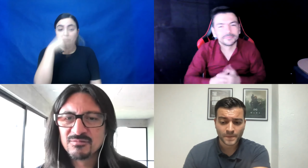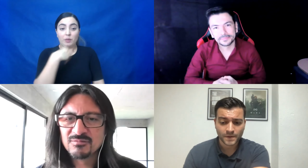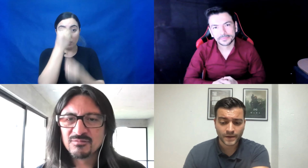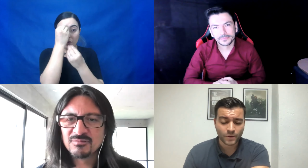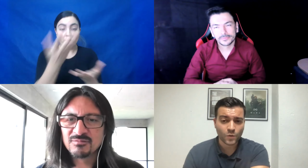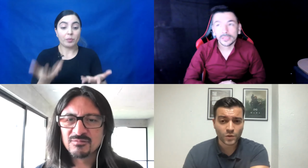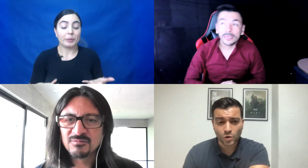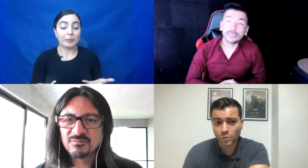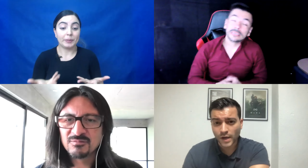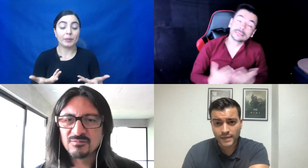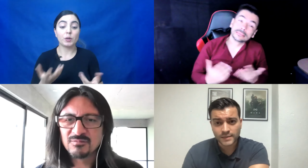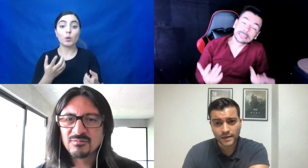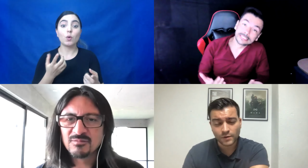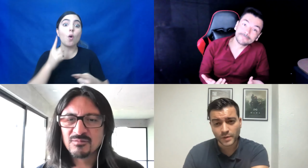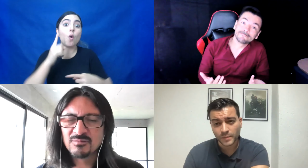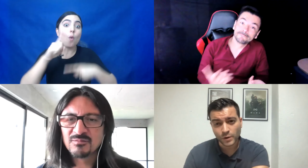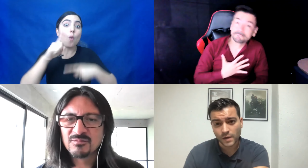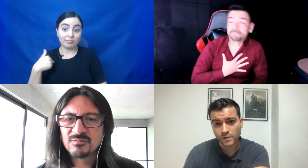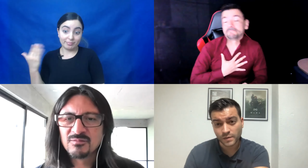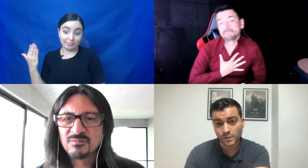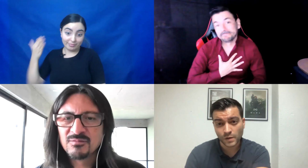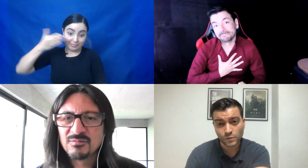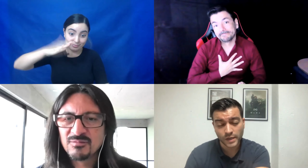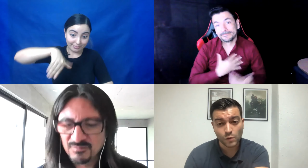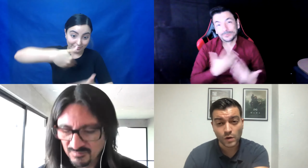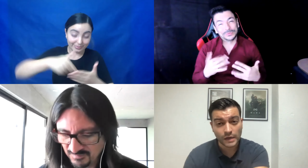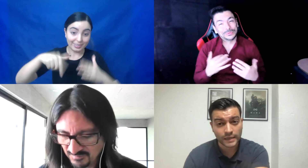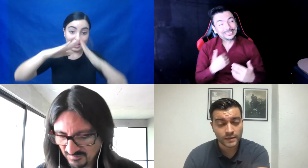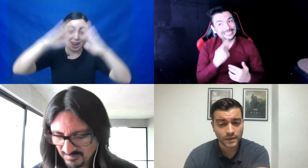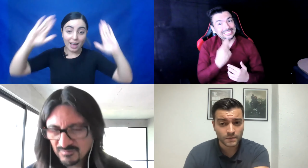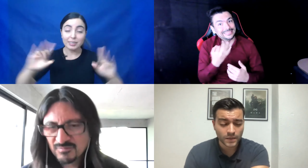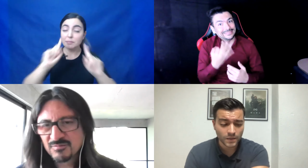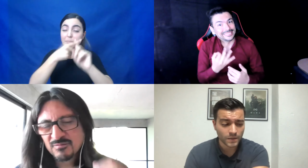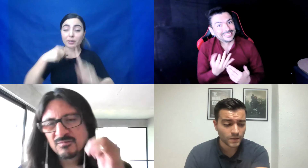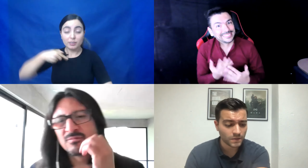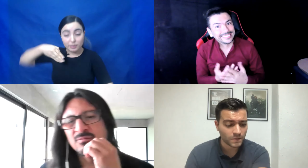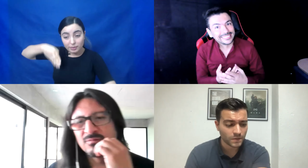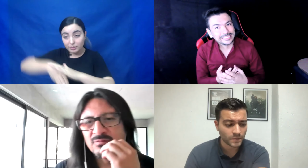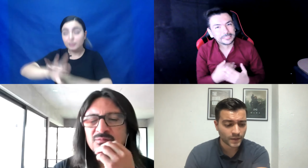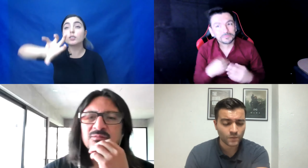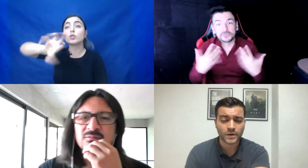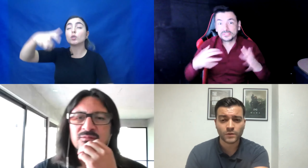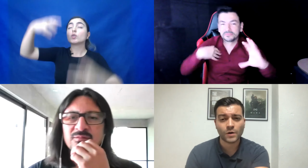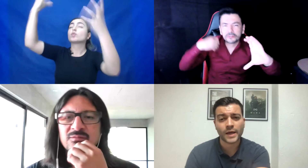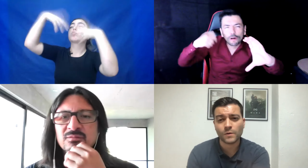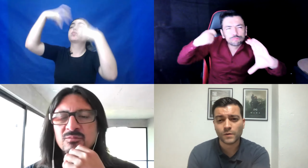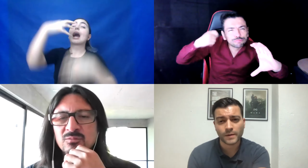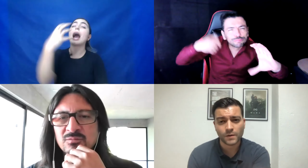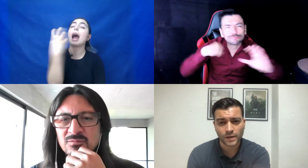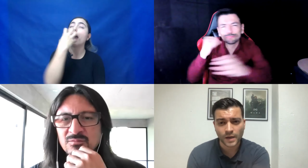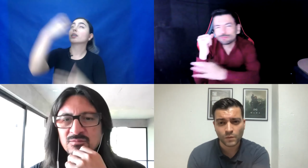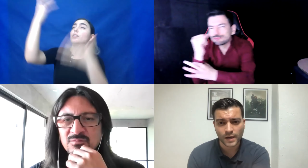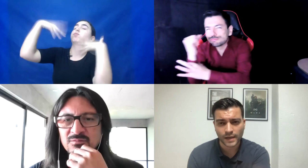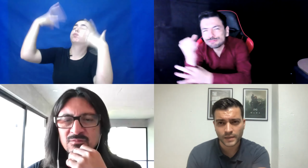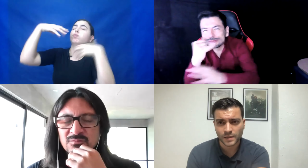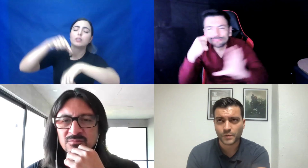document? Well, I think that whenever I come home, I try to take a hot